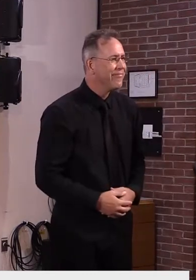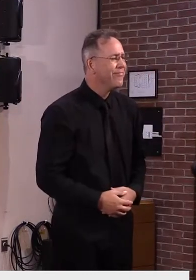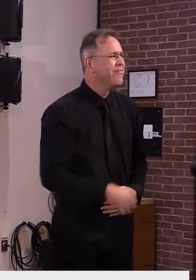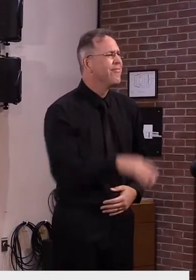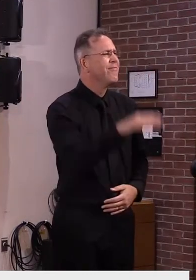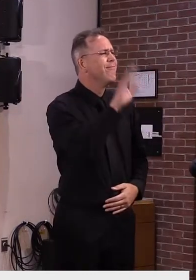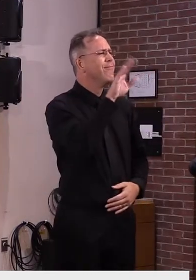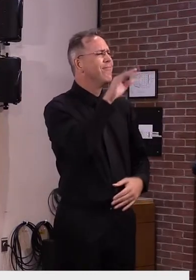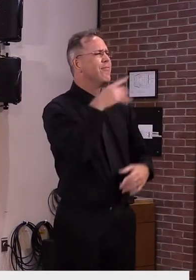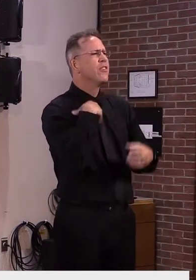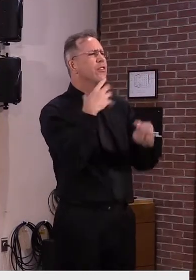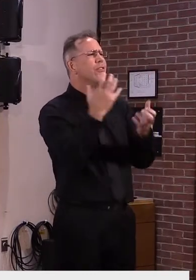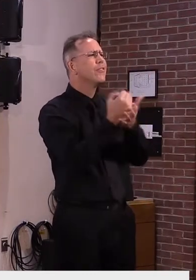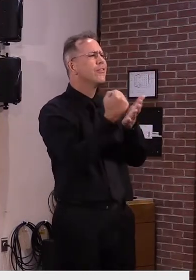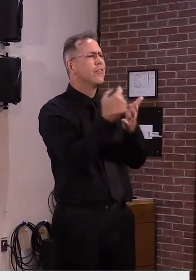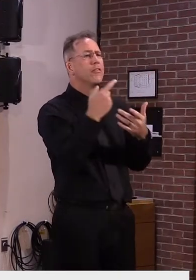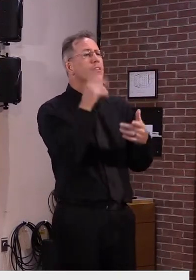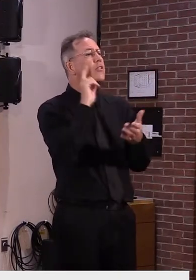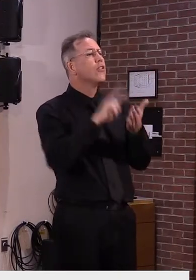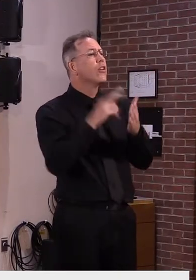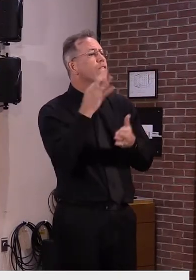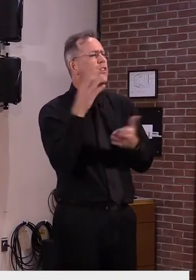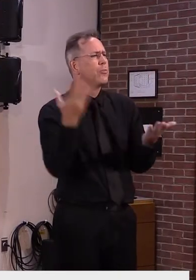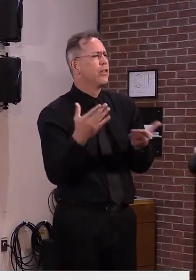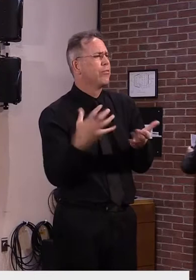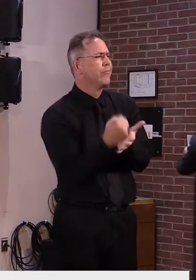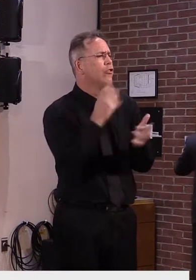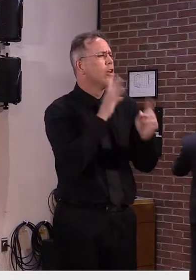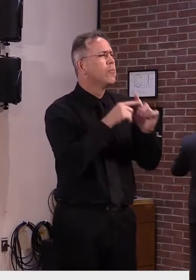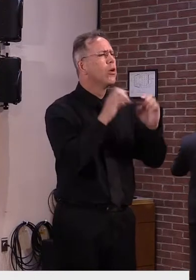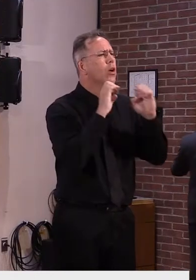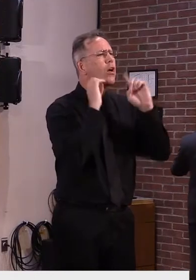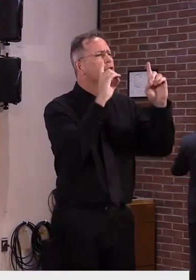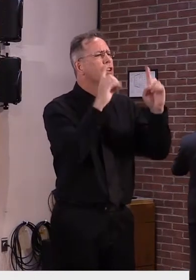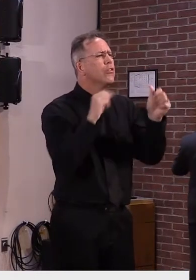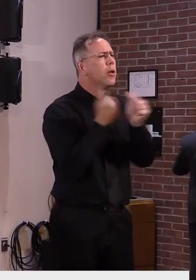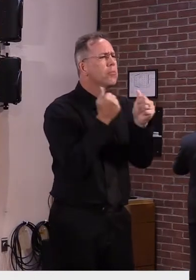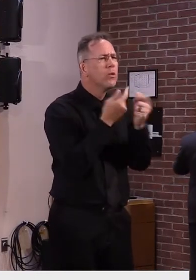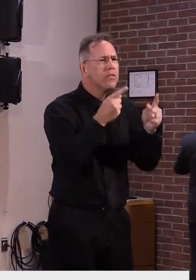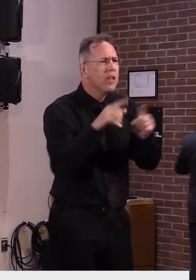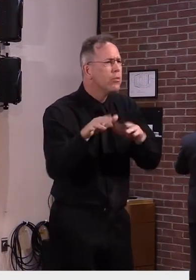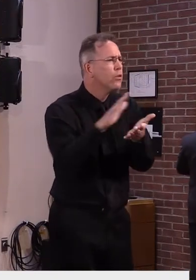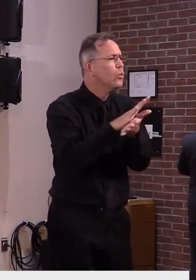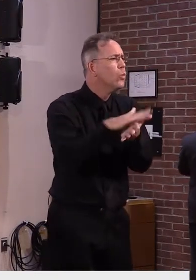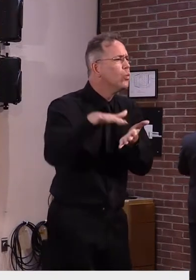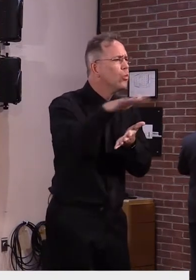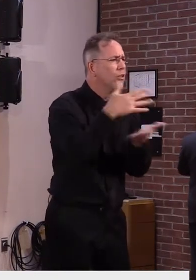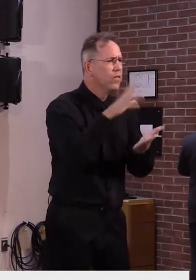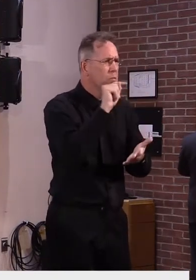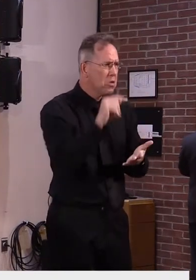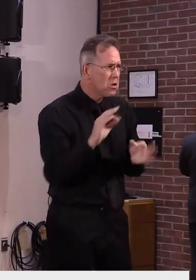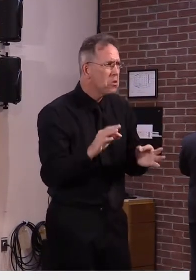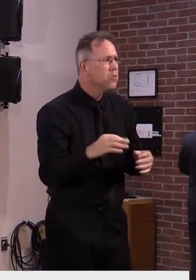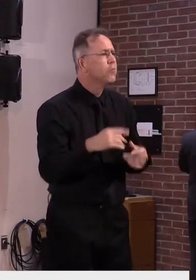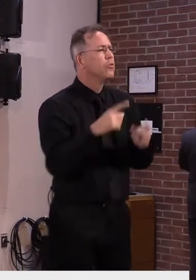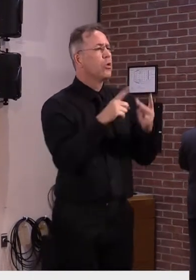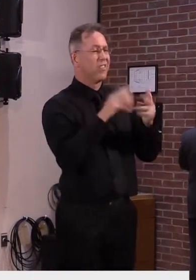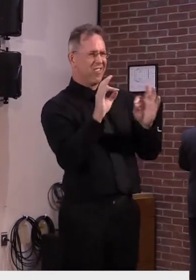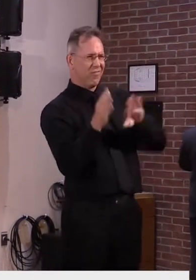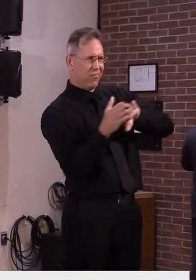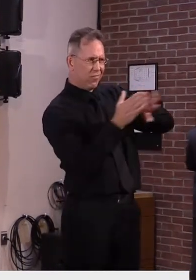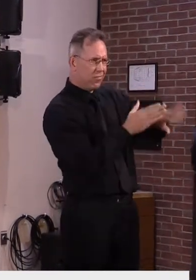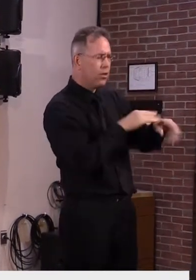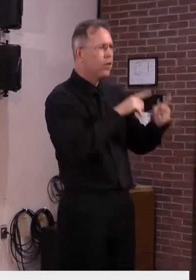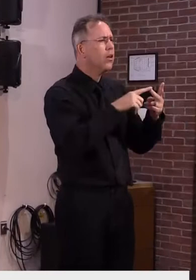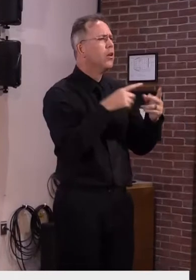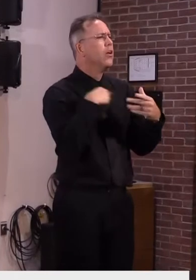Secretary French is here to provide our weekly education update. I want to start with a few announcements and comments.